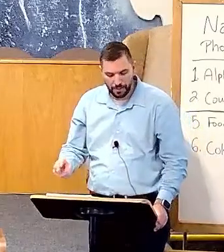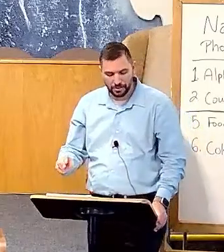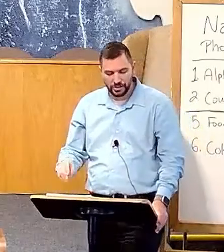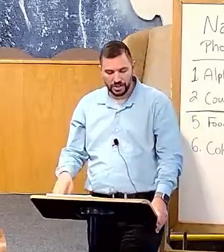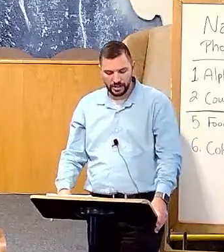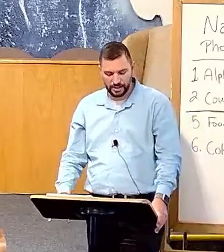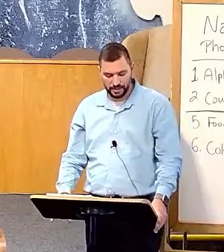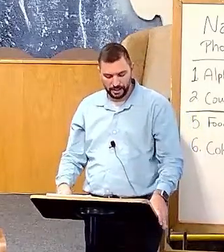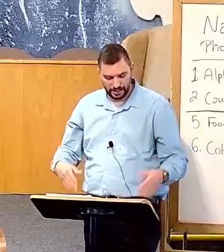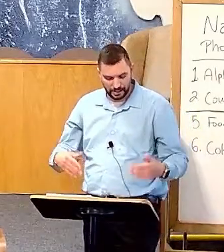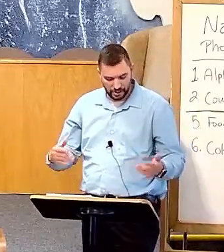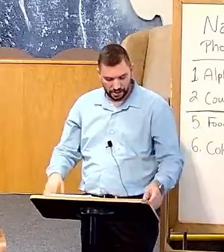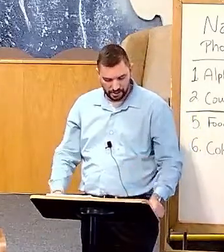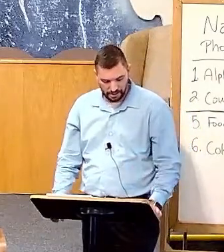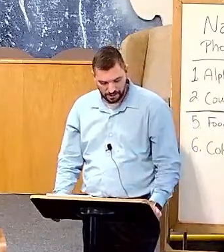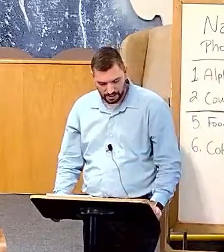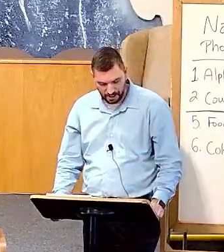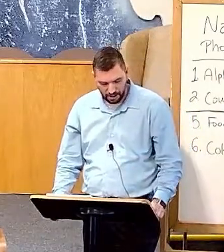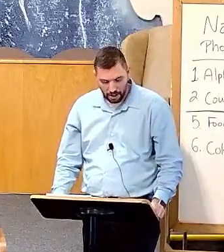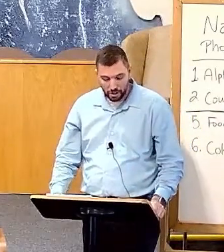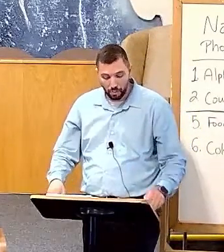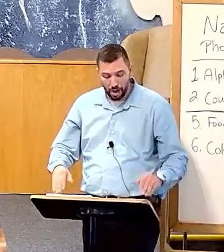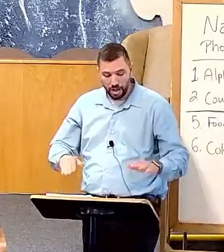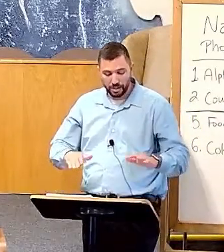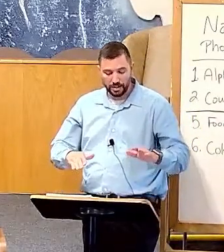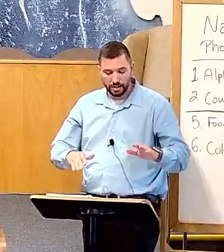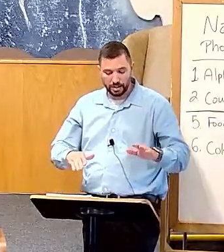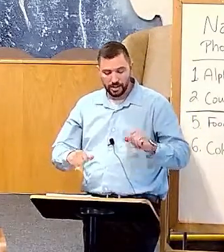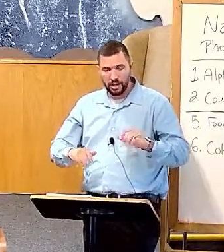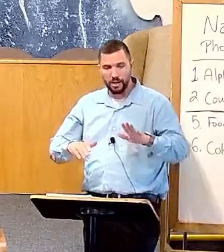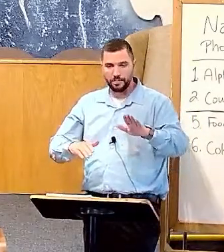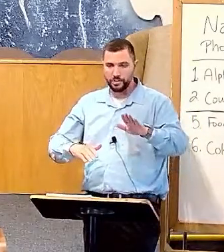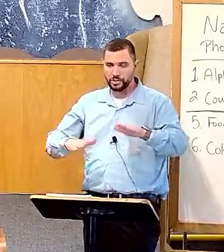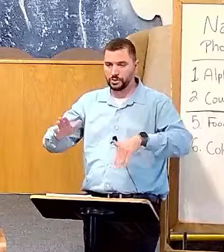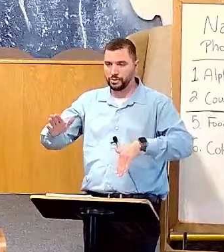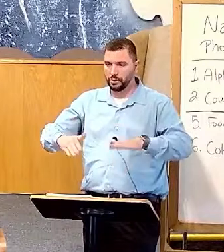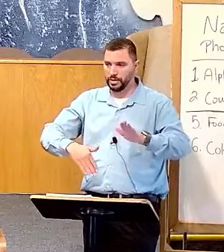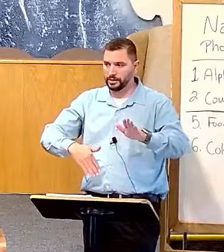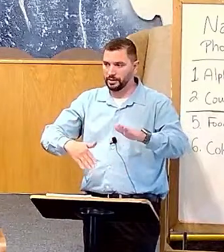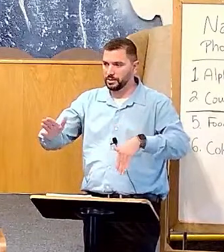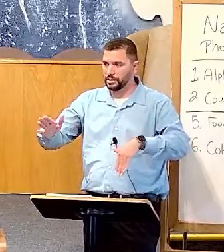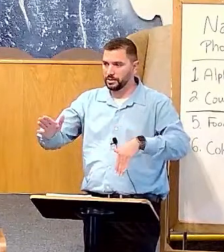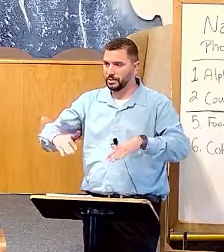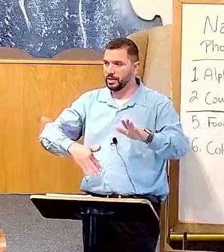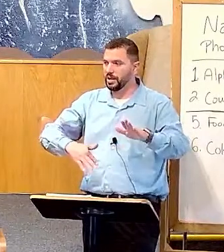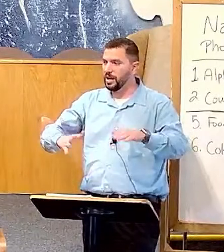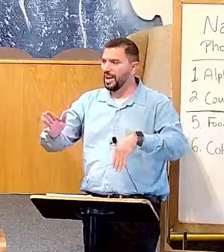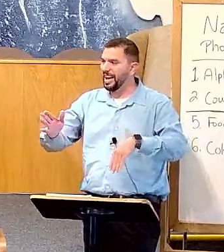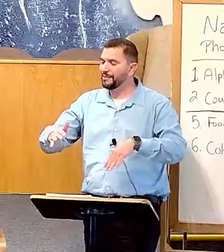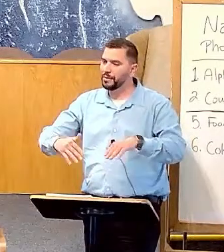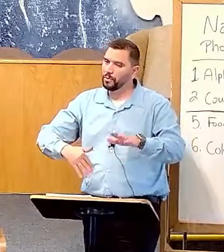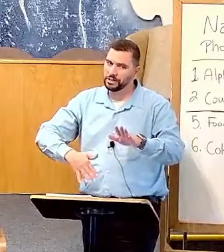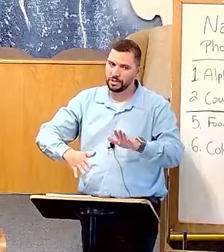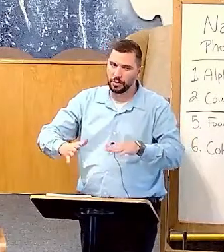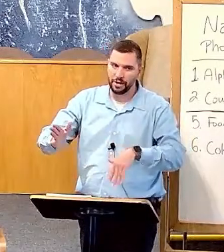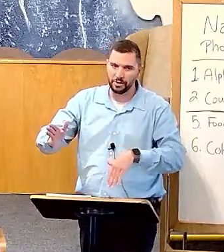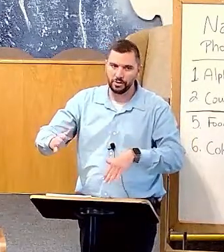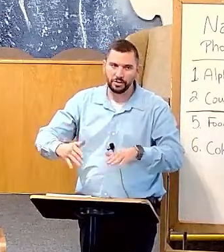it. That's there. To walk, you just go like this. Every once in a while, there's a